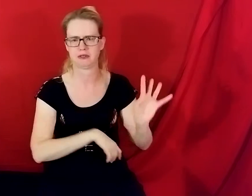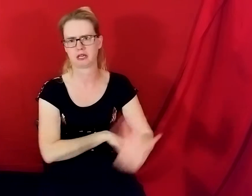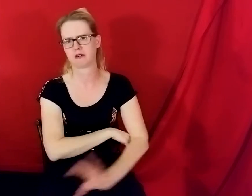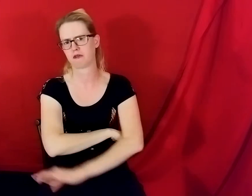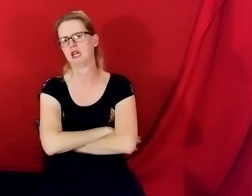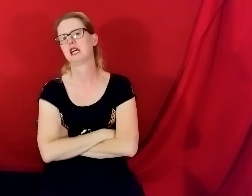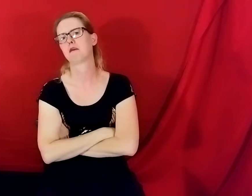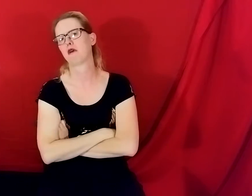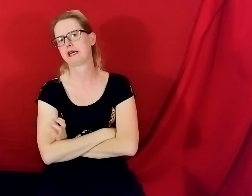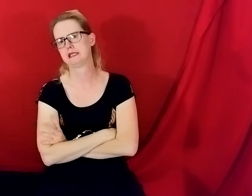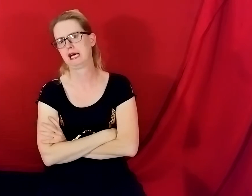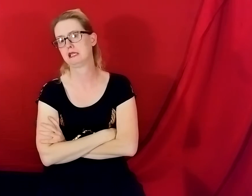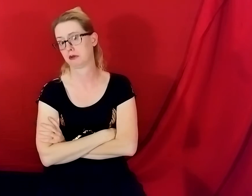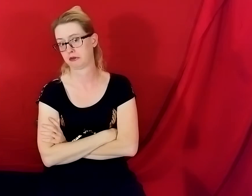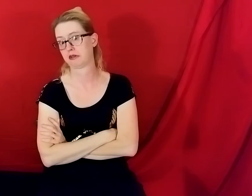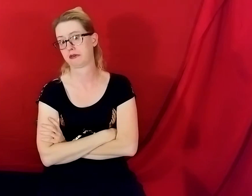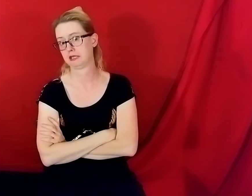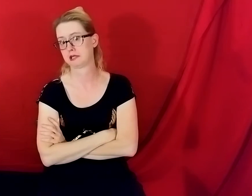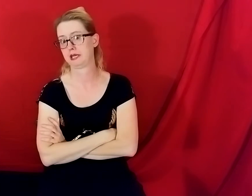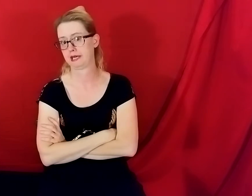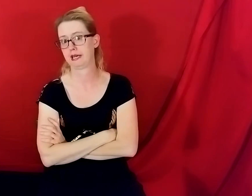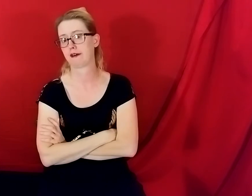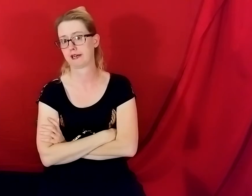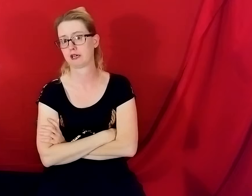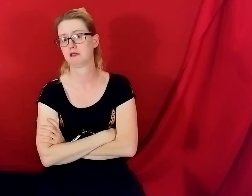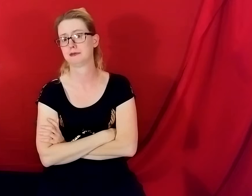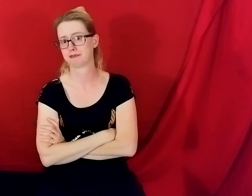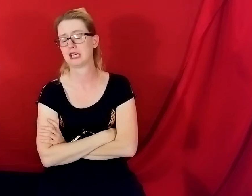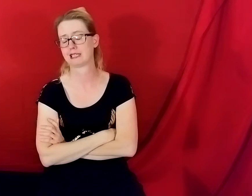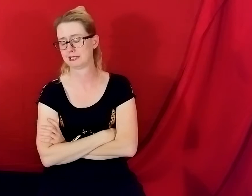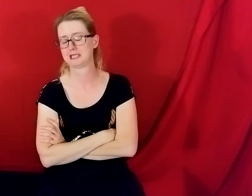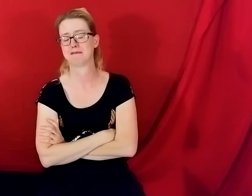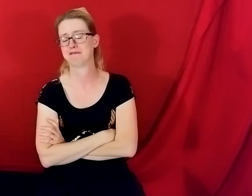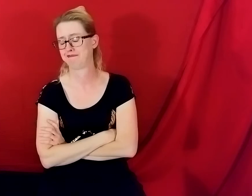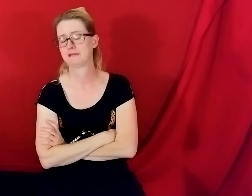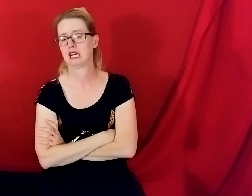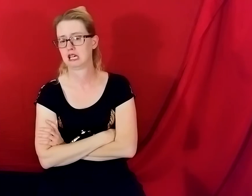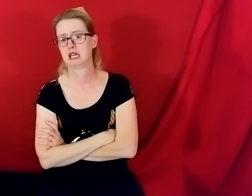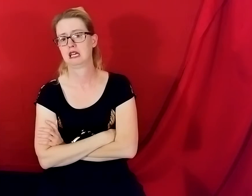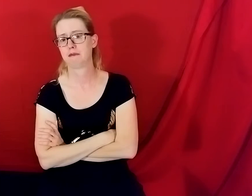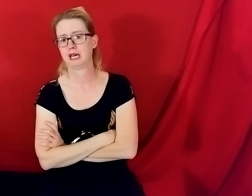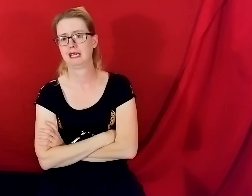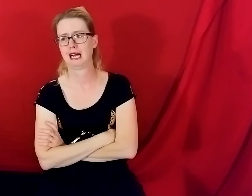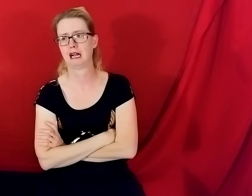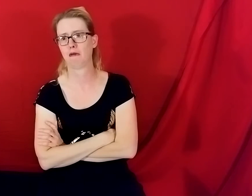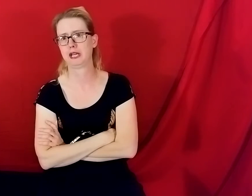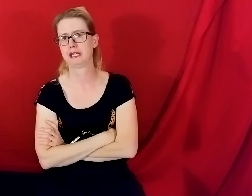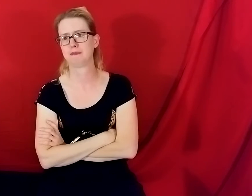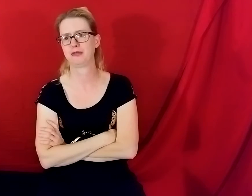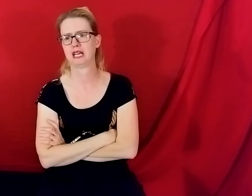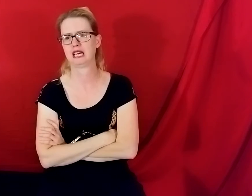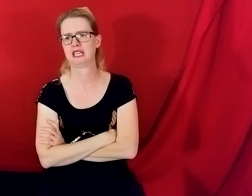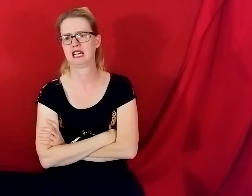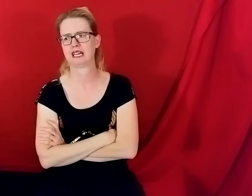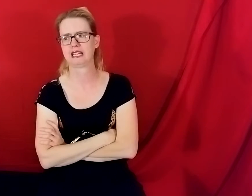to break out of that little distance and they're going to go oh gotcha but i i really i i can understand